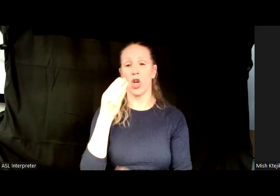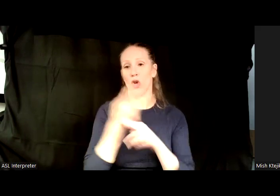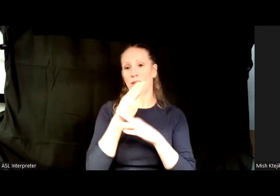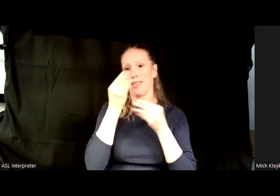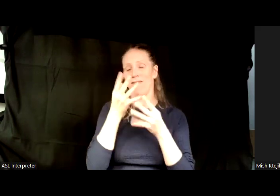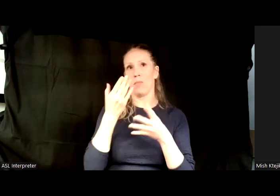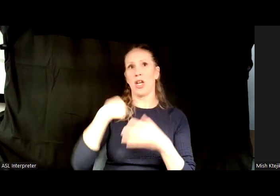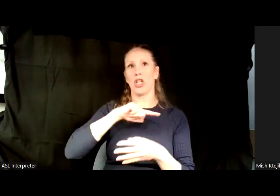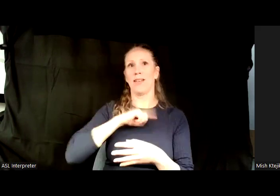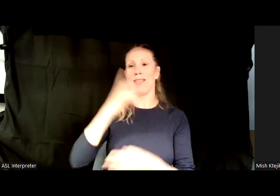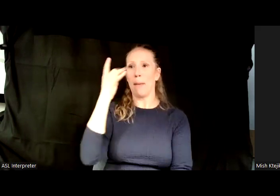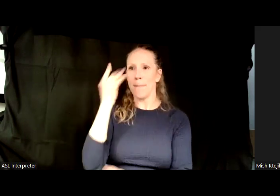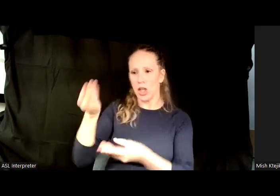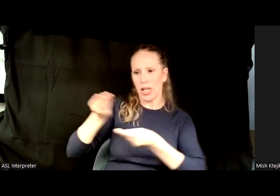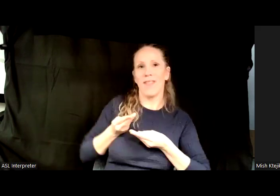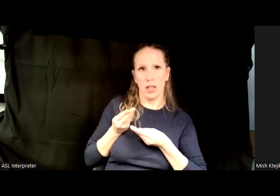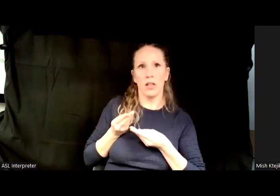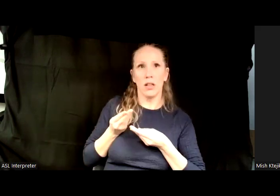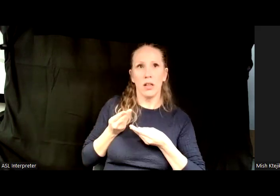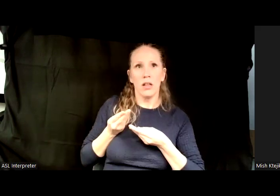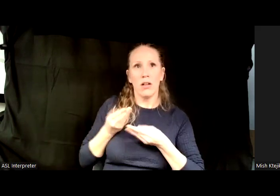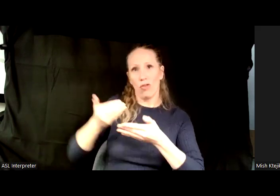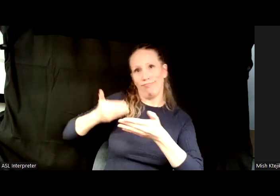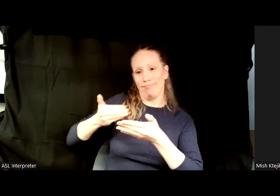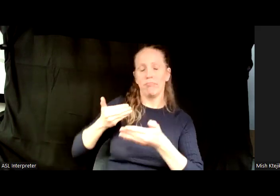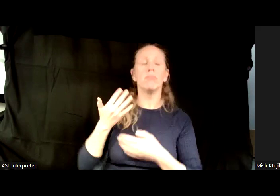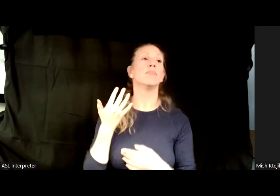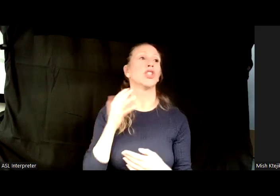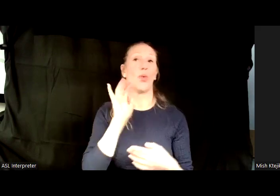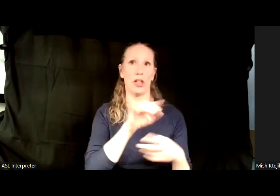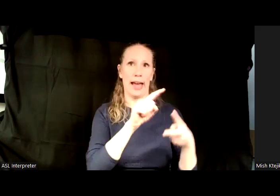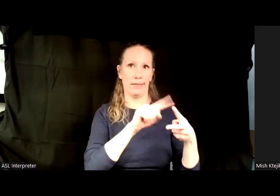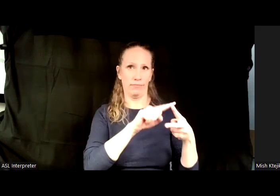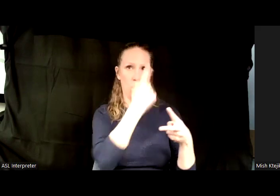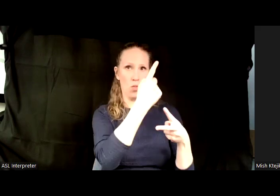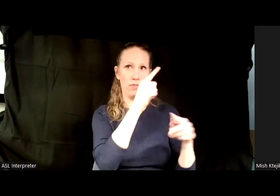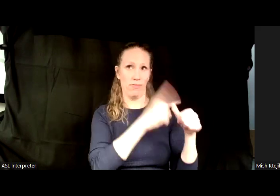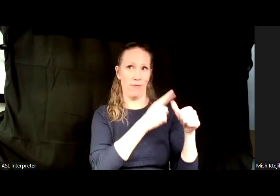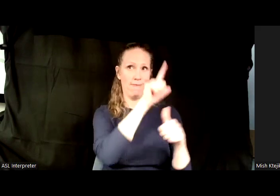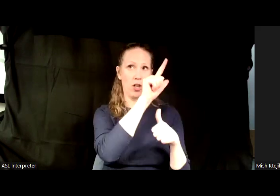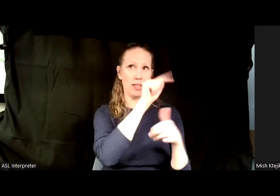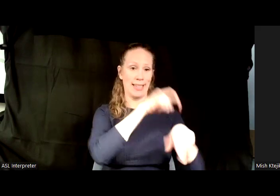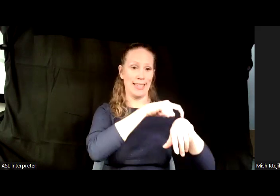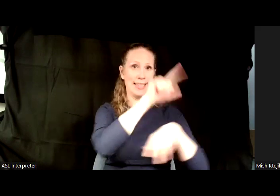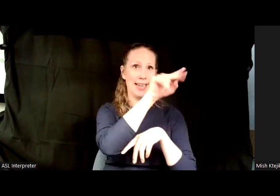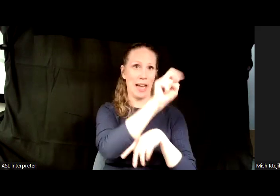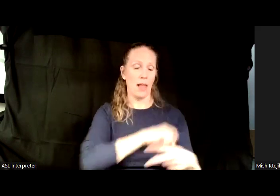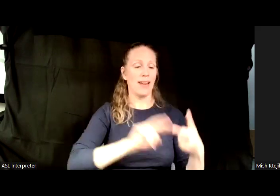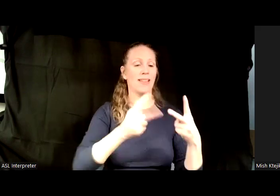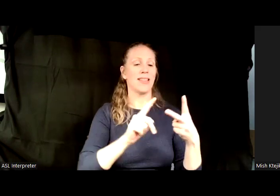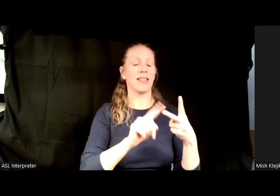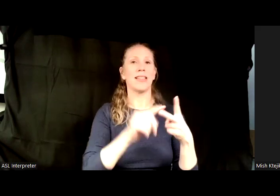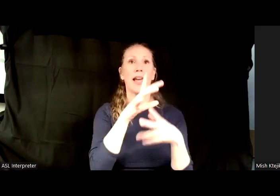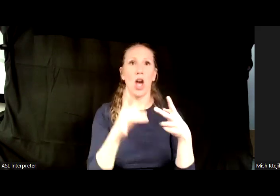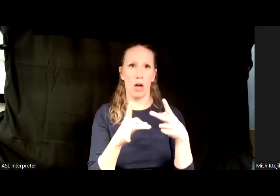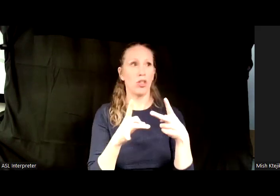provided by Mish at our request. So there's the second option would be